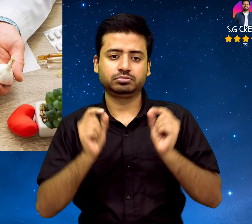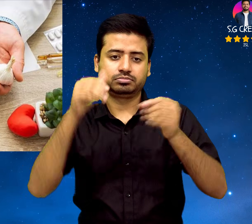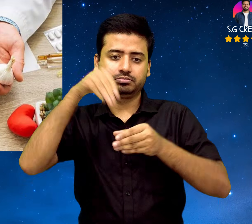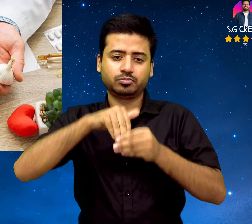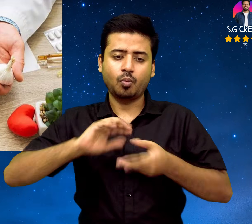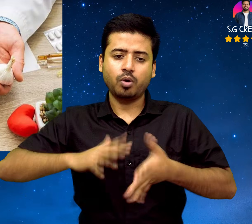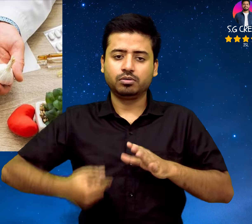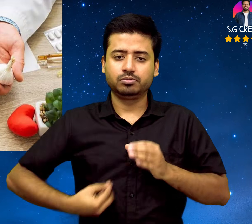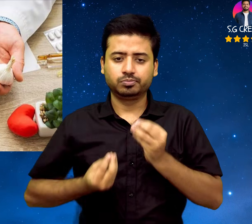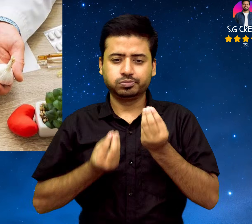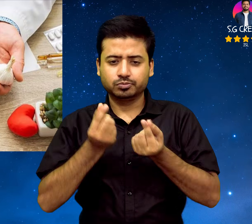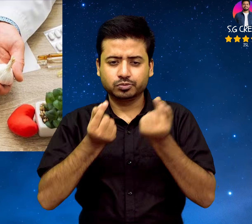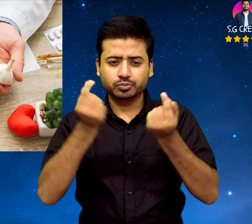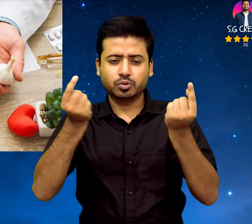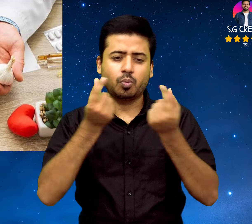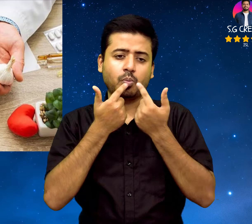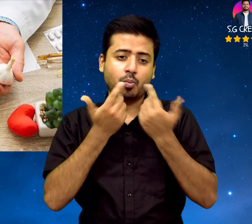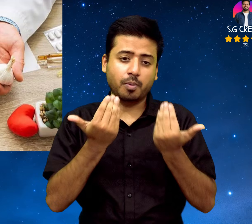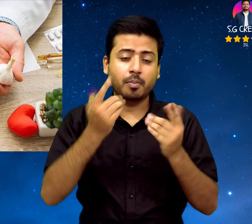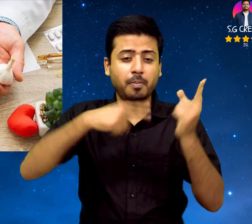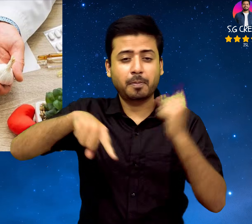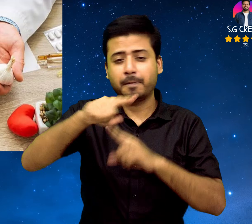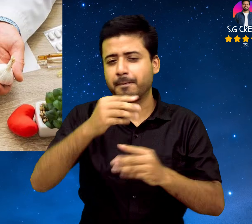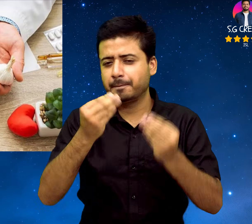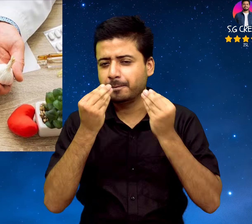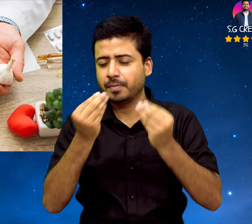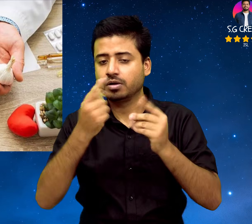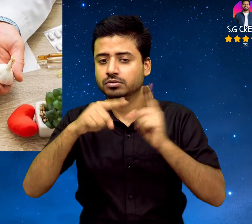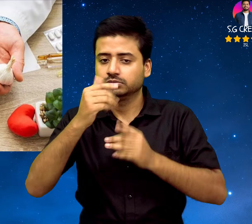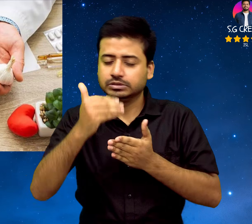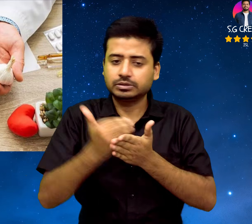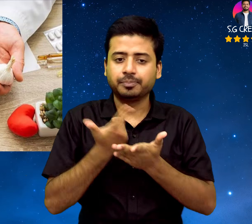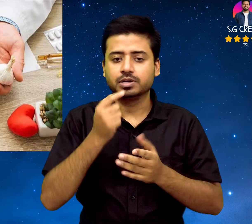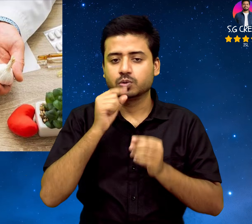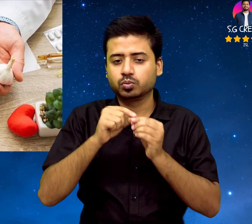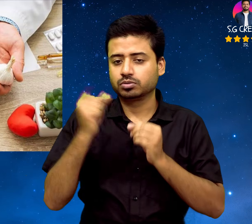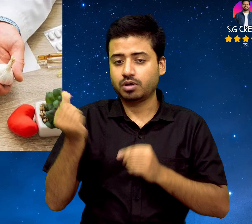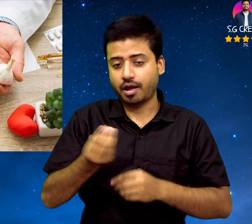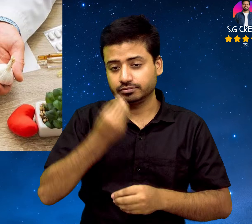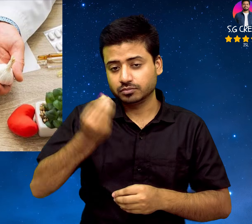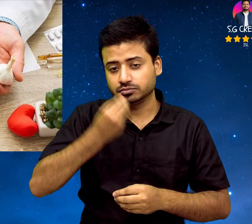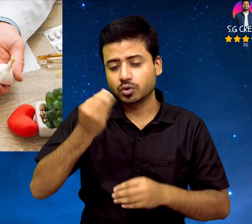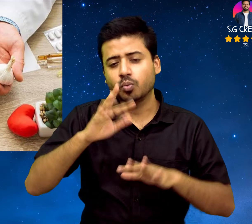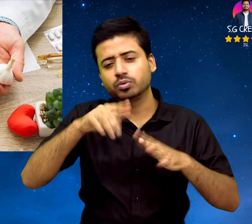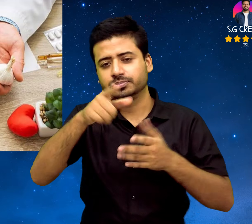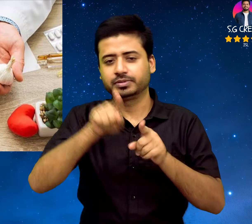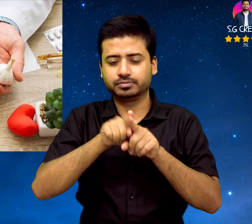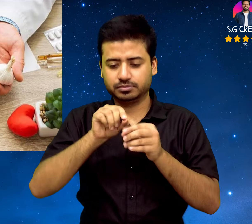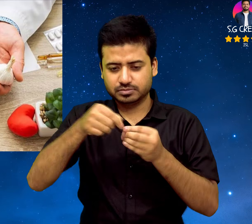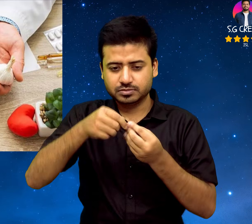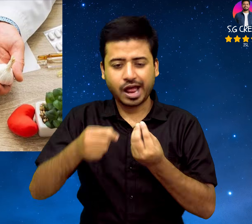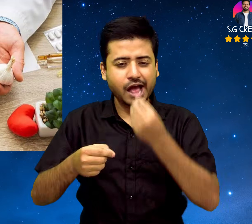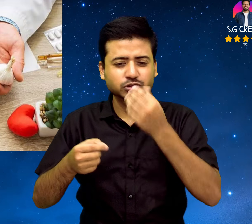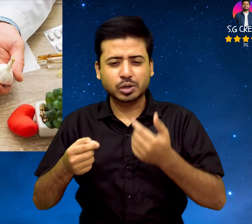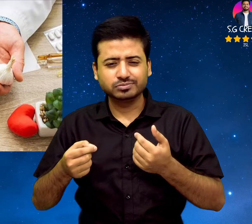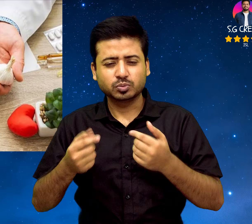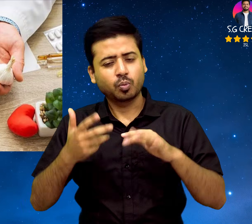ecosystems, characterized by intense ultraviolet radiation, low atmospheric pressure, and severe cold, triggers a protective